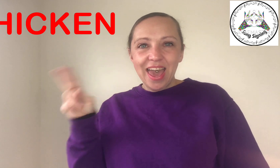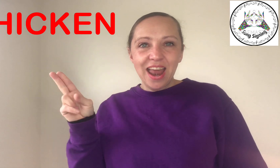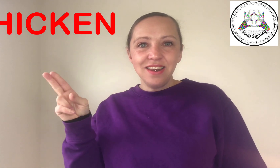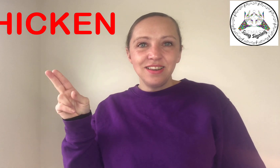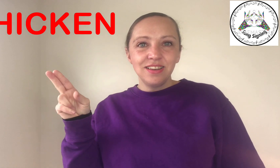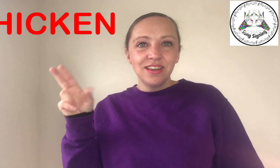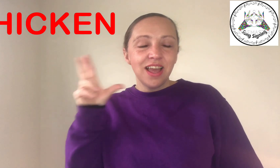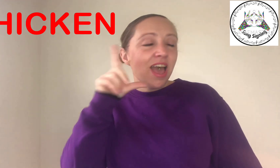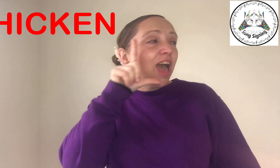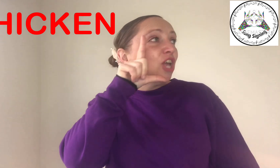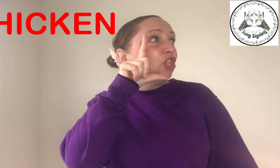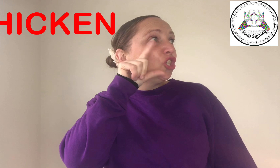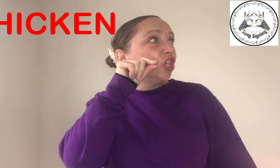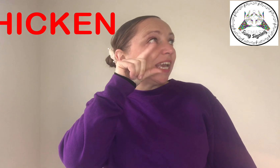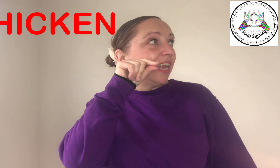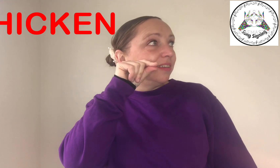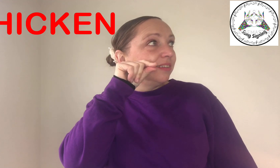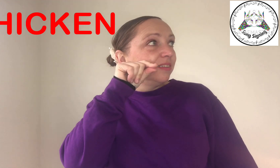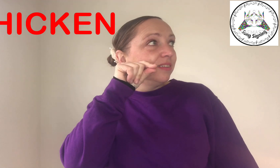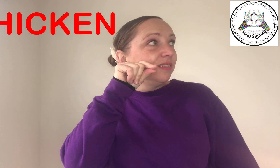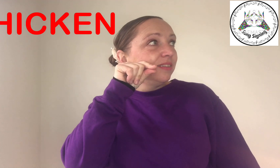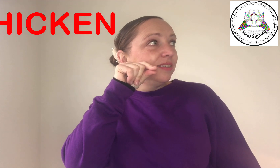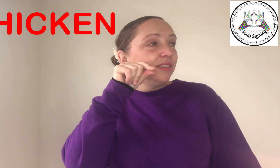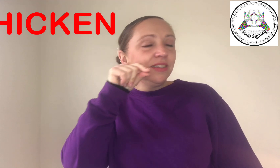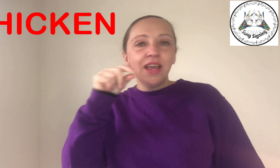Again. Chicken.